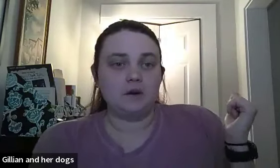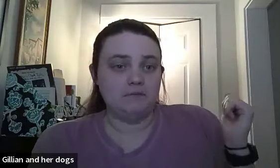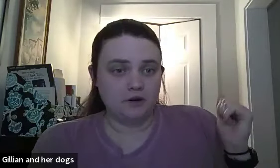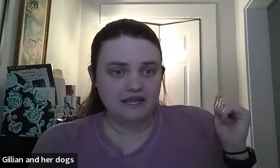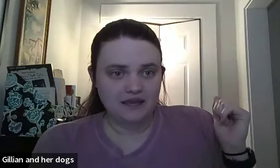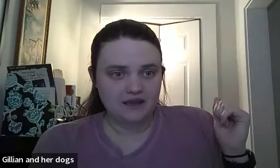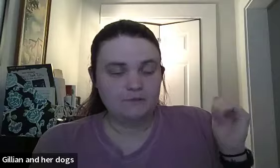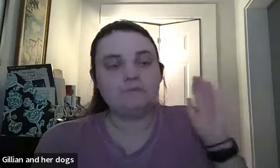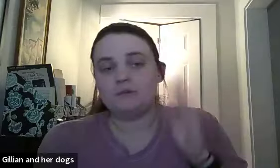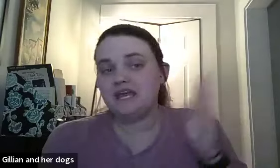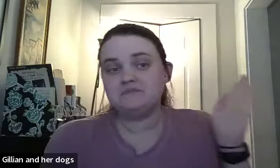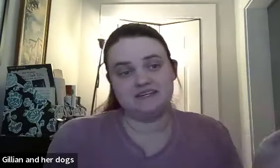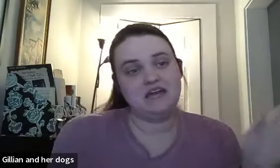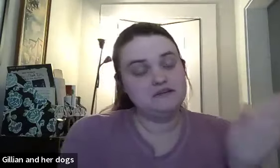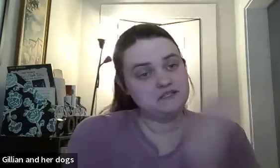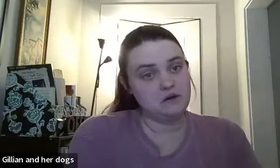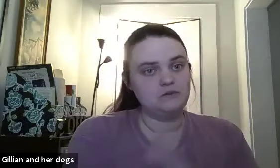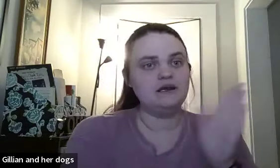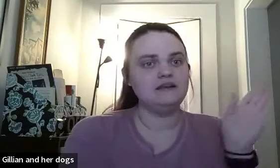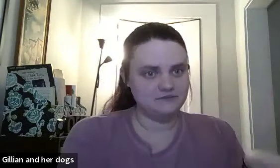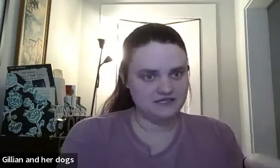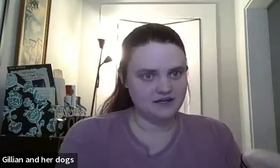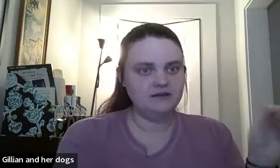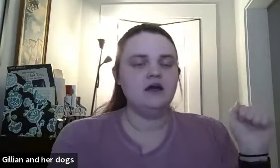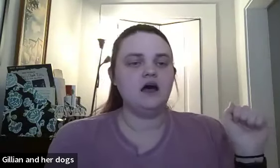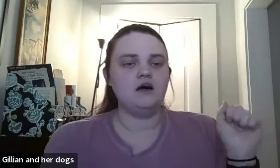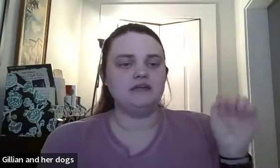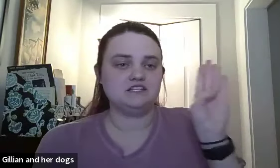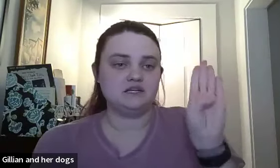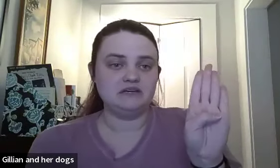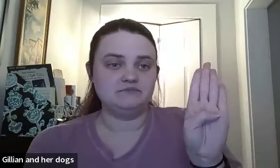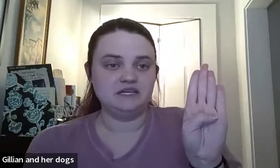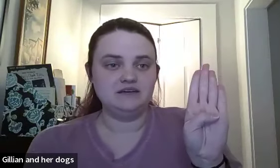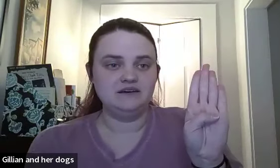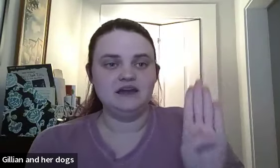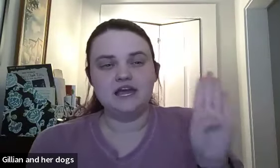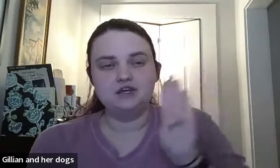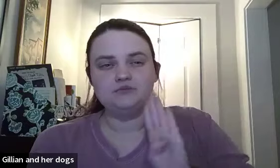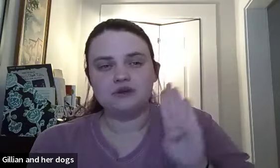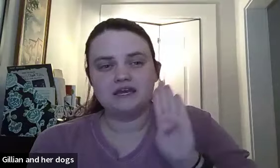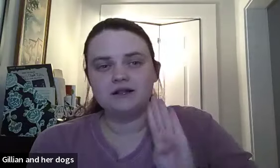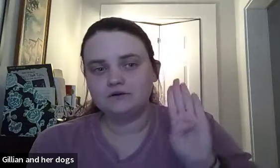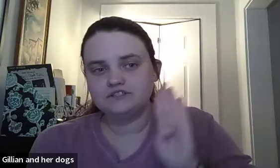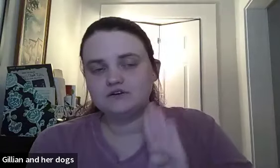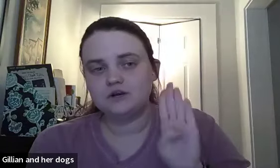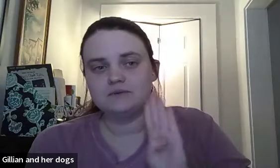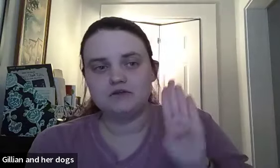For Birmingham, Birmingham does have its own name sign, and it's going to be a B, and you bring it close to the corner of your